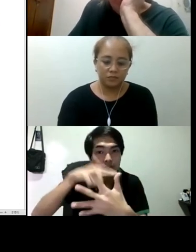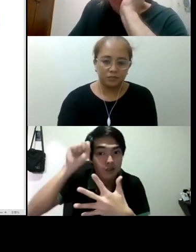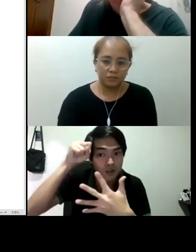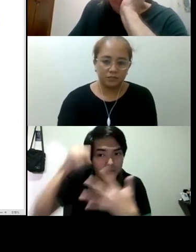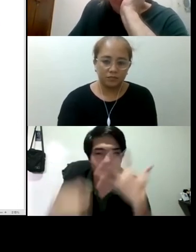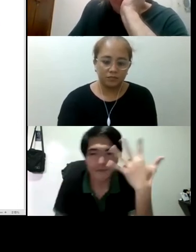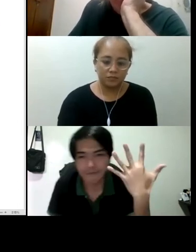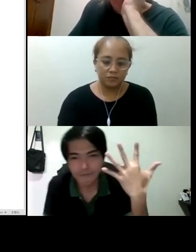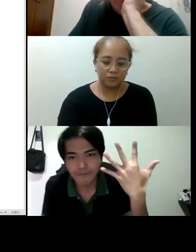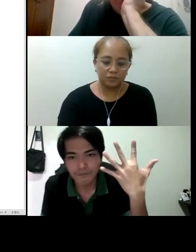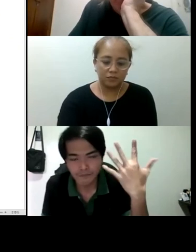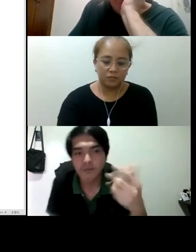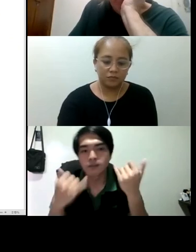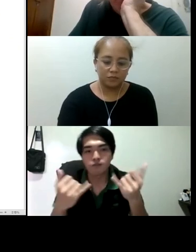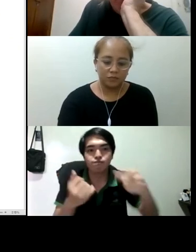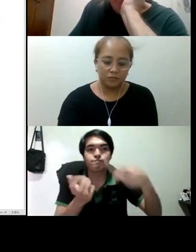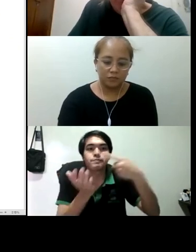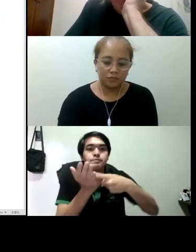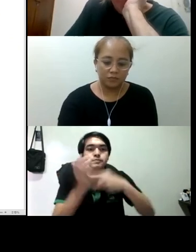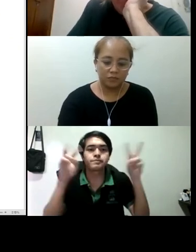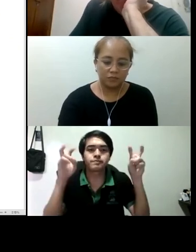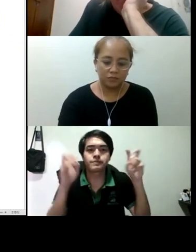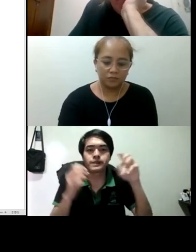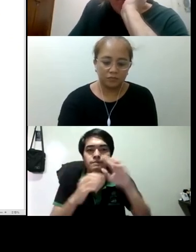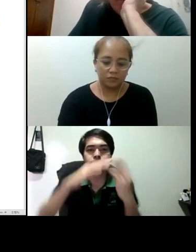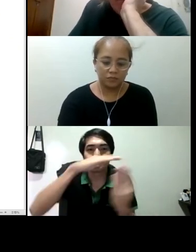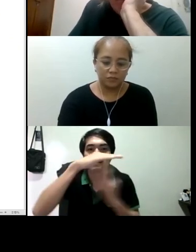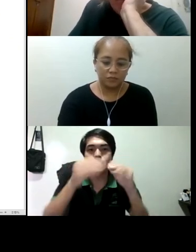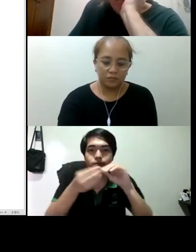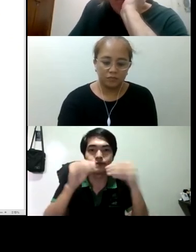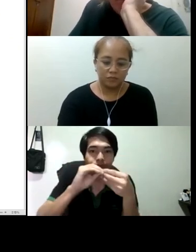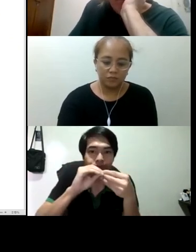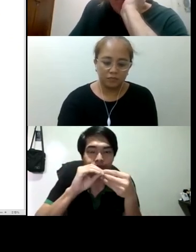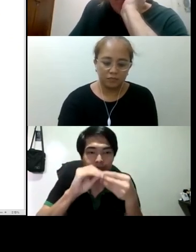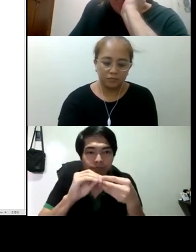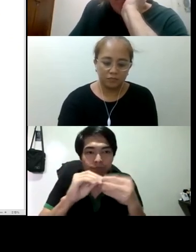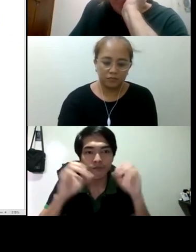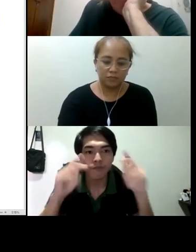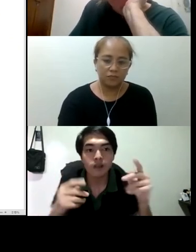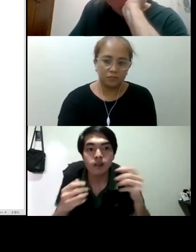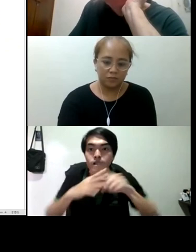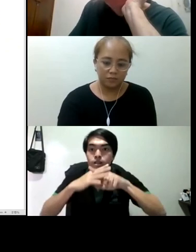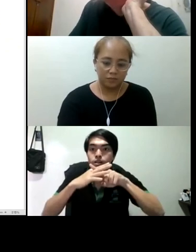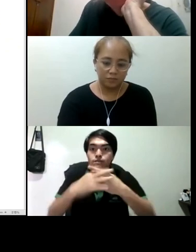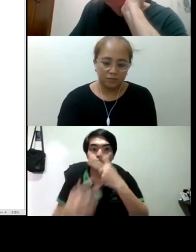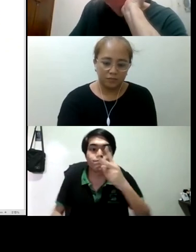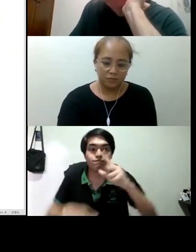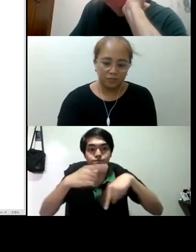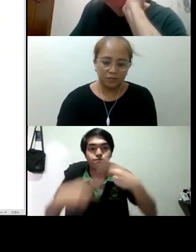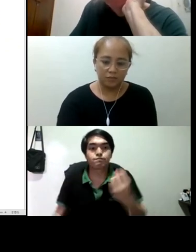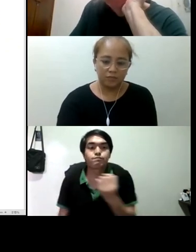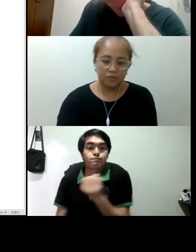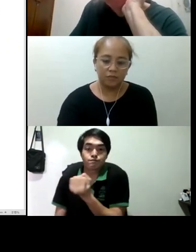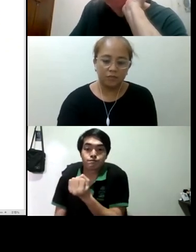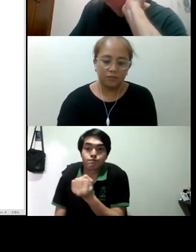Kyla, Yami, Ray, myself, and Shaq, and Jasmine. We